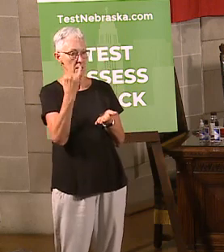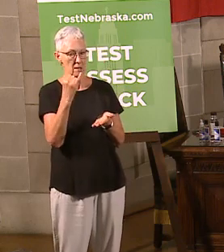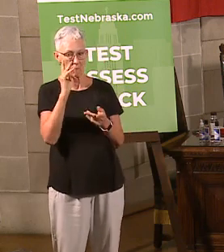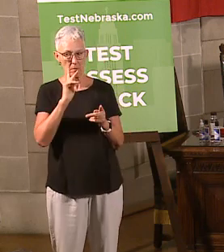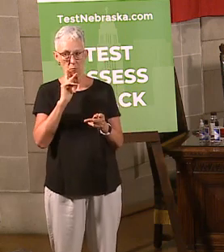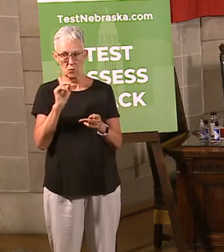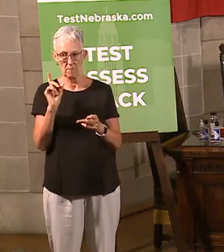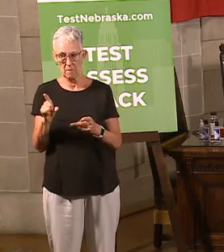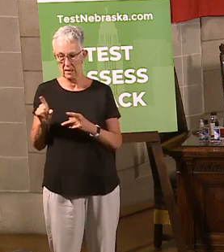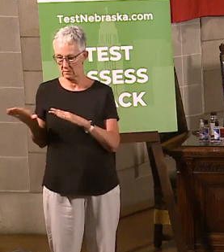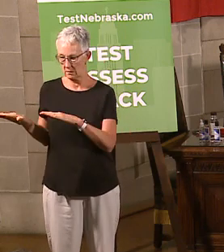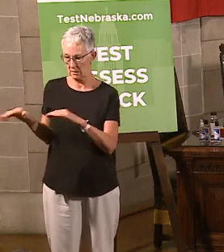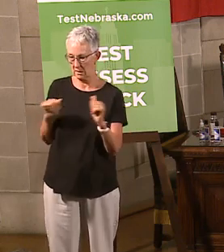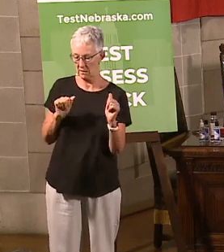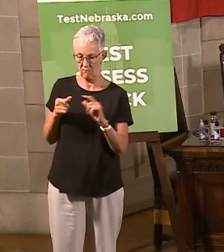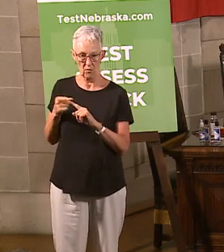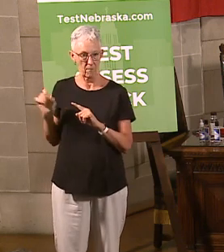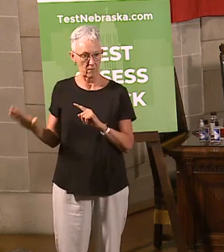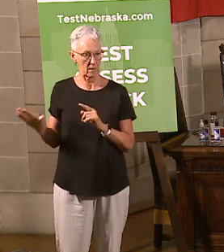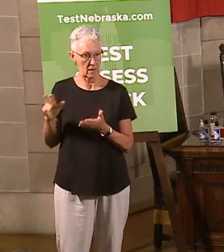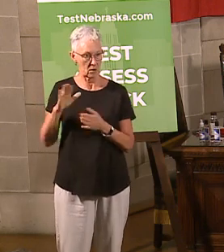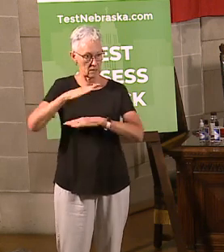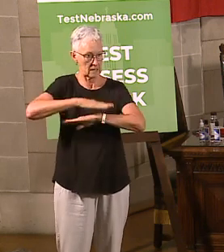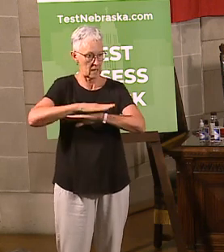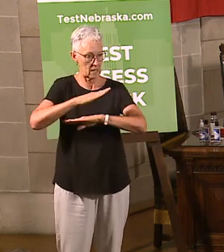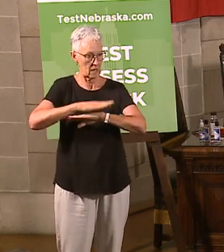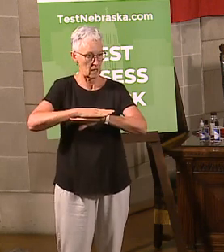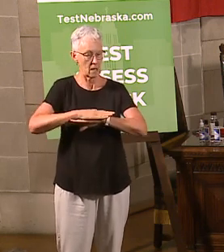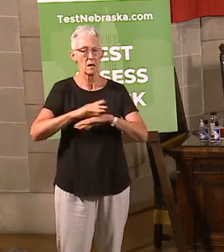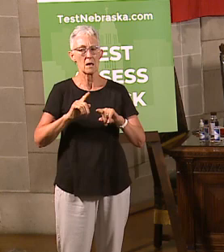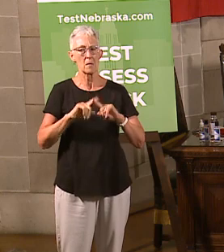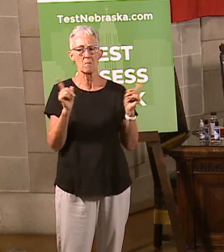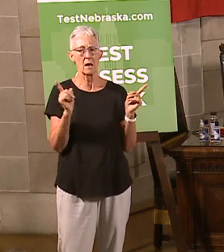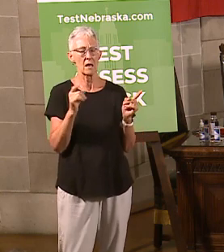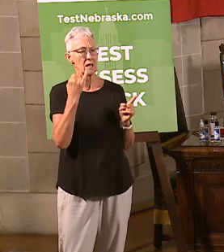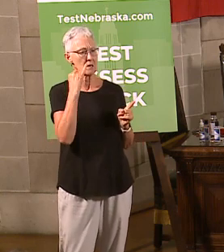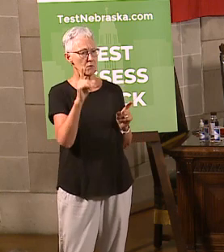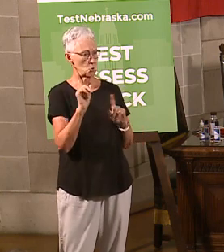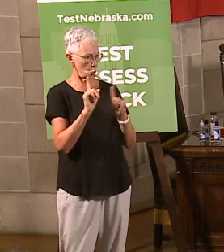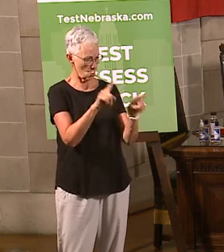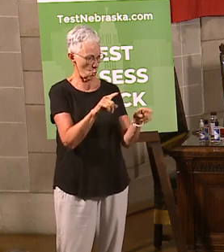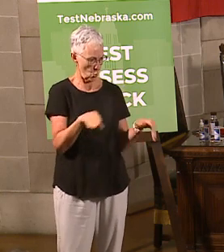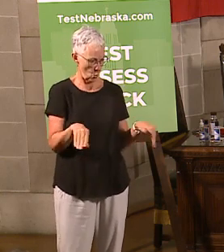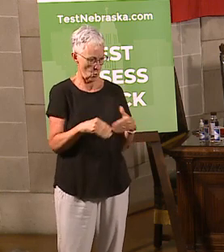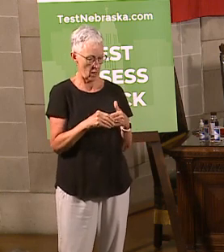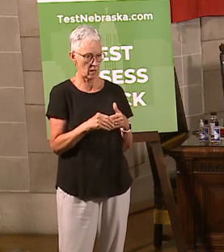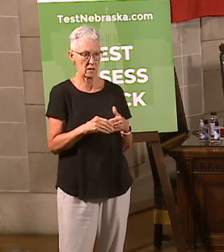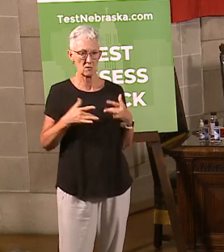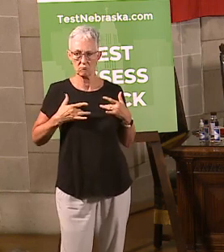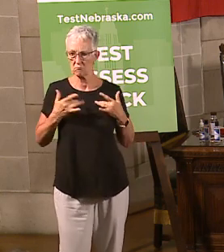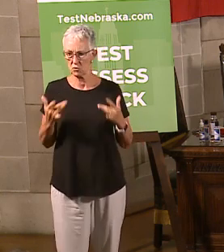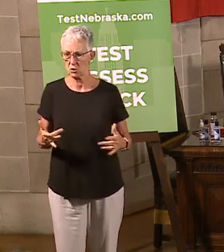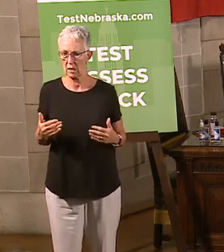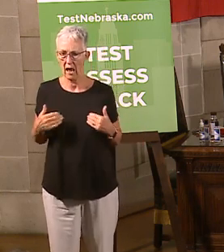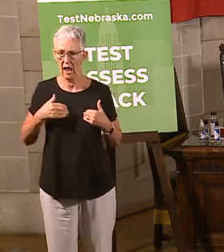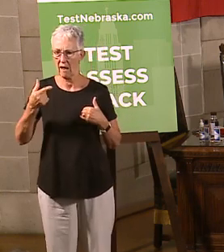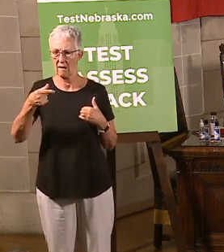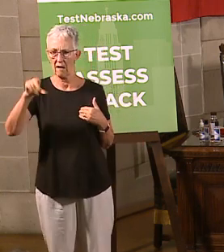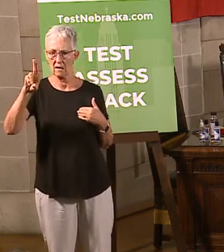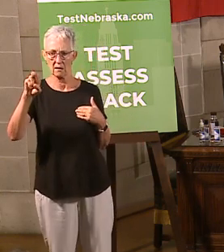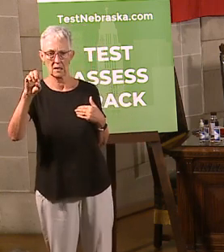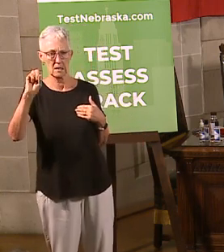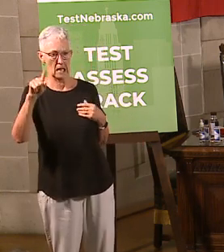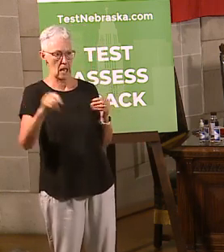tables will be in the guidance. And the distinction we're making here is that if you go to a wedding, generally there's a guest list. You know who people